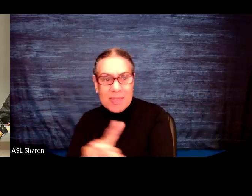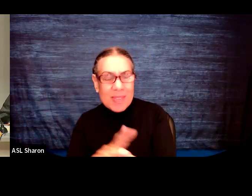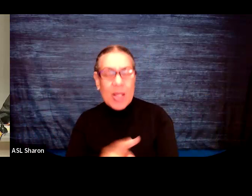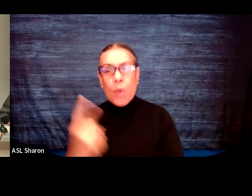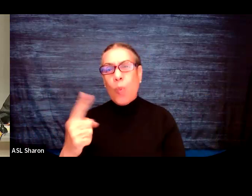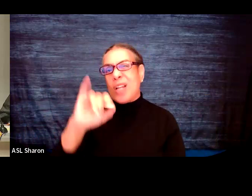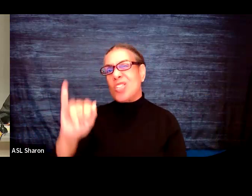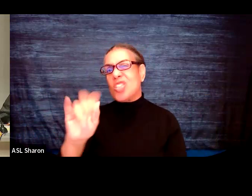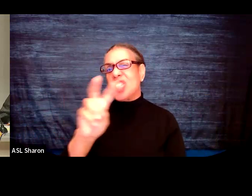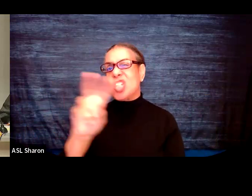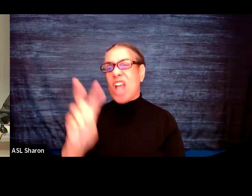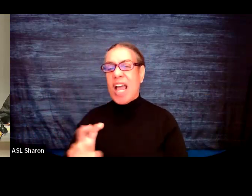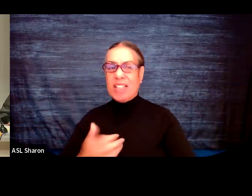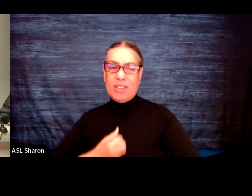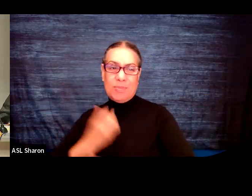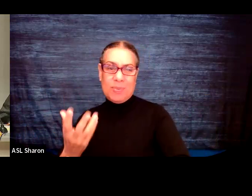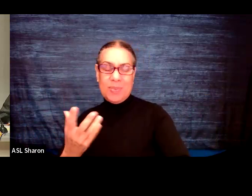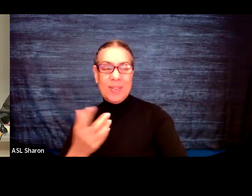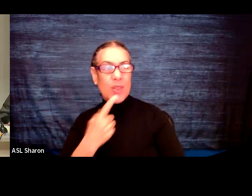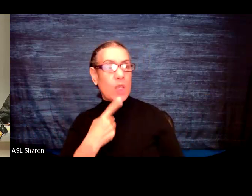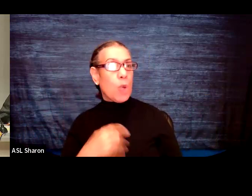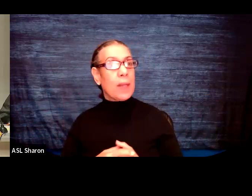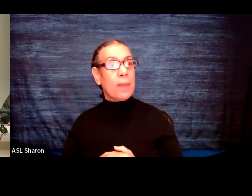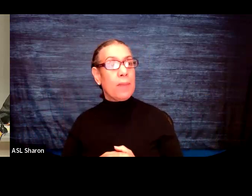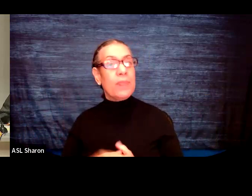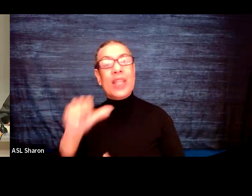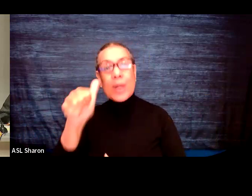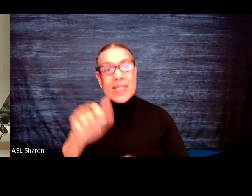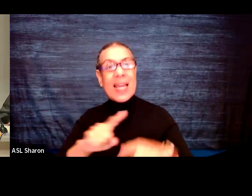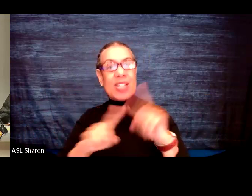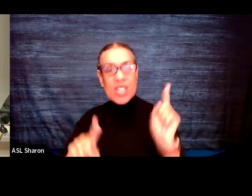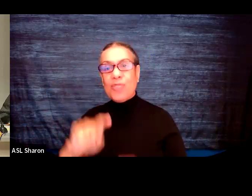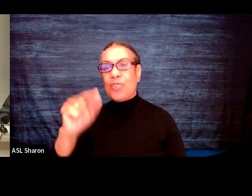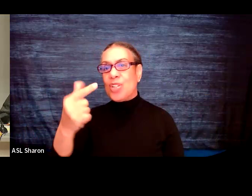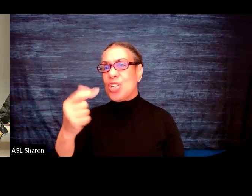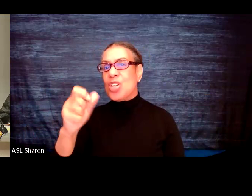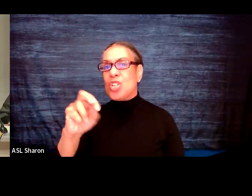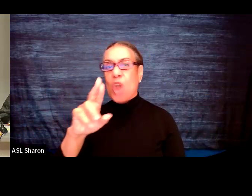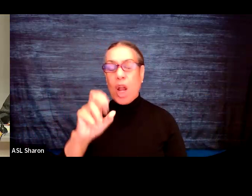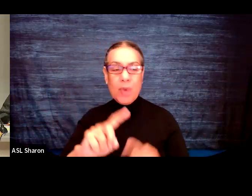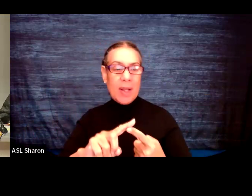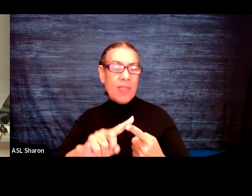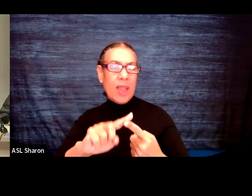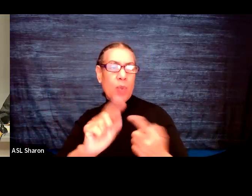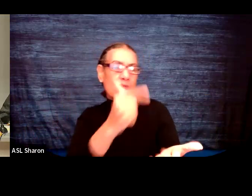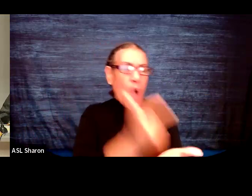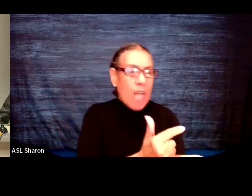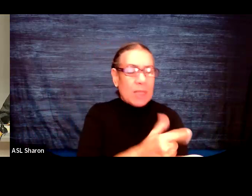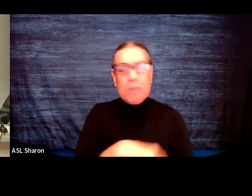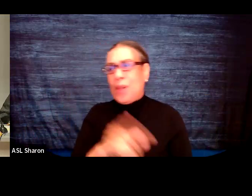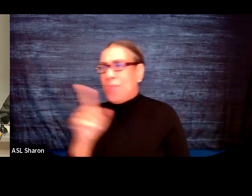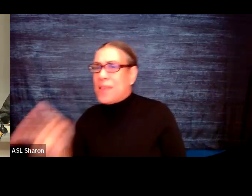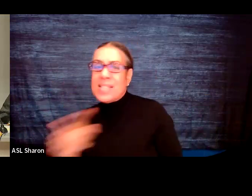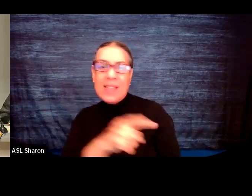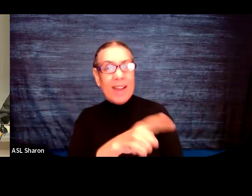jazz version of a song, and they told us that there were in fact 10 different genres represented. It was gospel, and it was this, and it was that, and they were